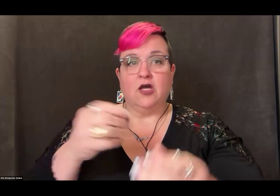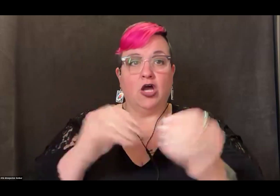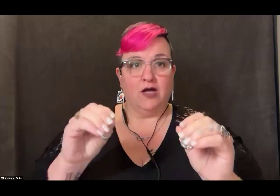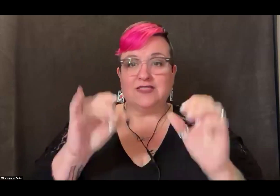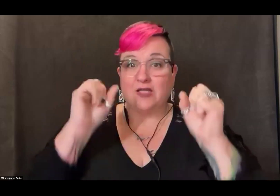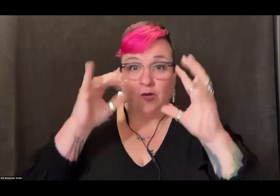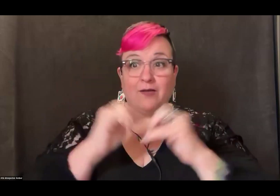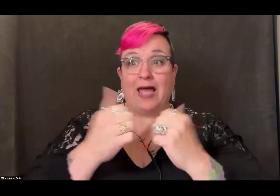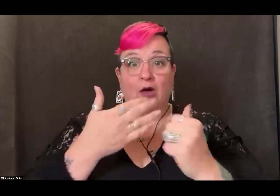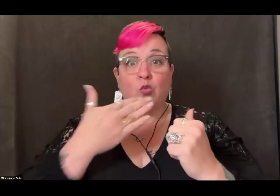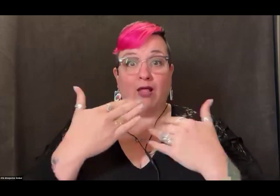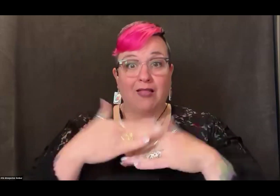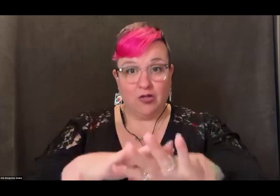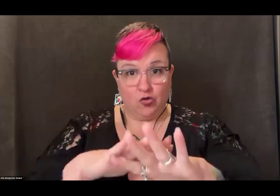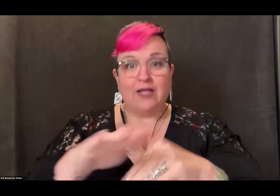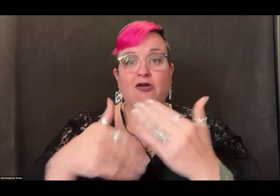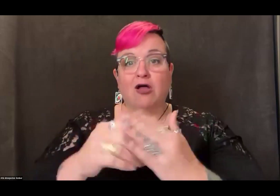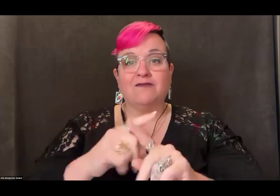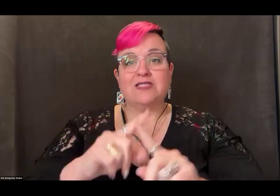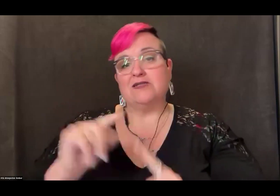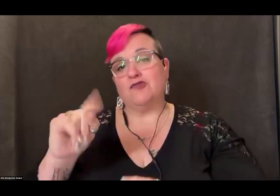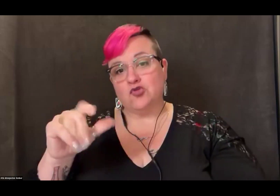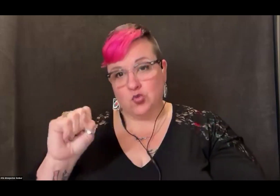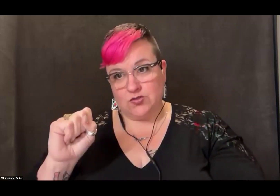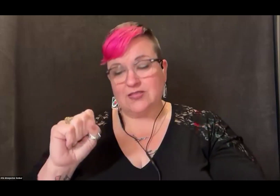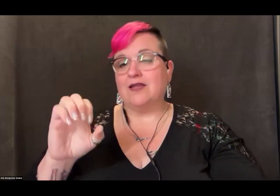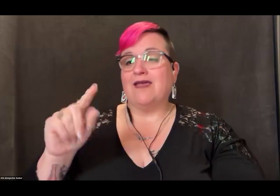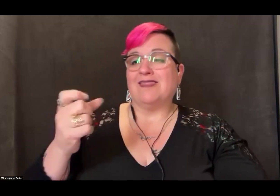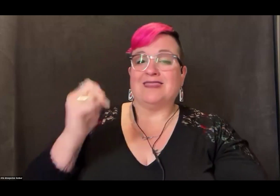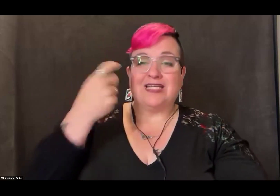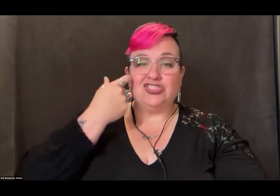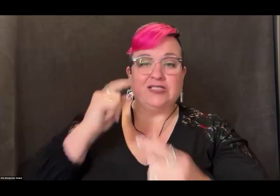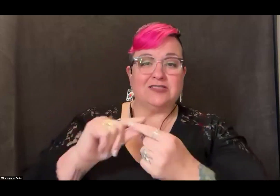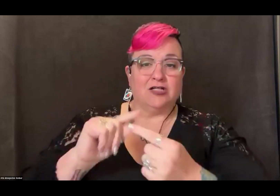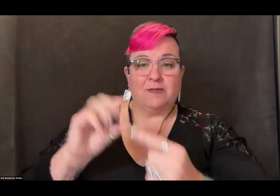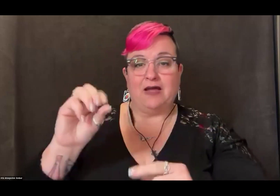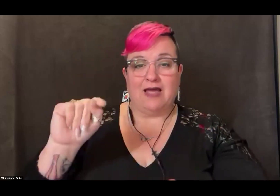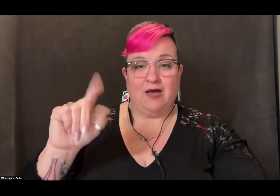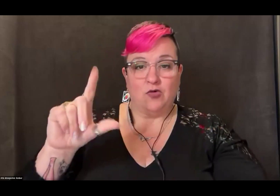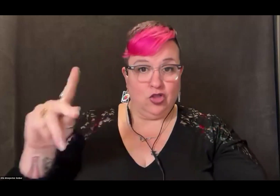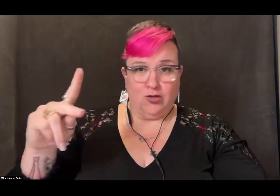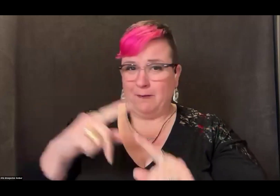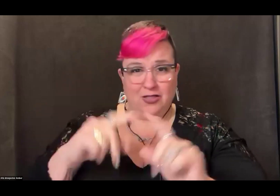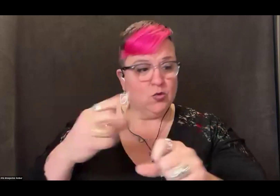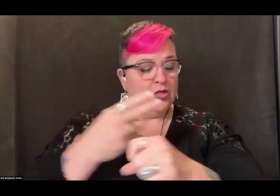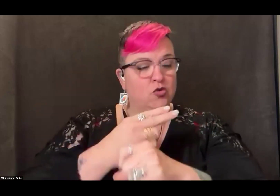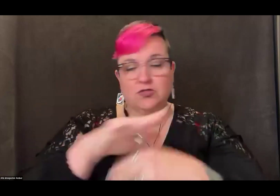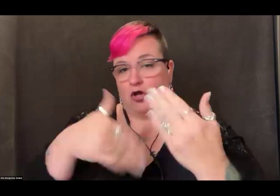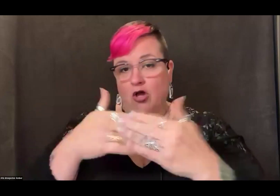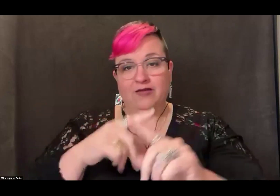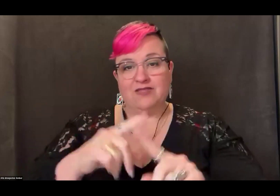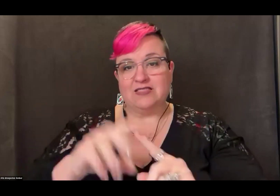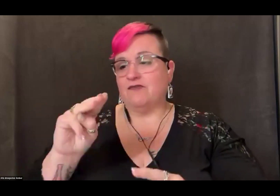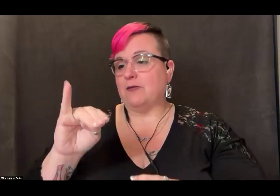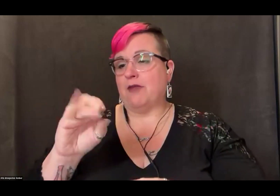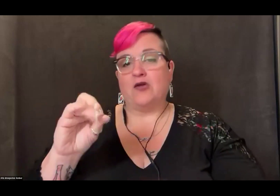incredible how well integrated these tools are. And Ethan showcased Outlook, but you can use this in all the other Microsoft